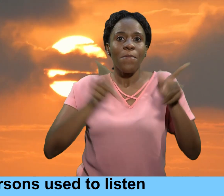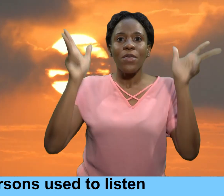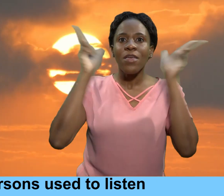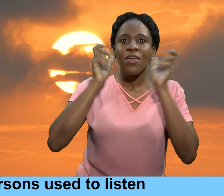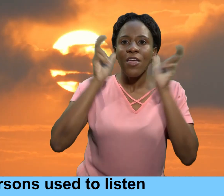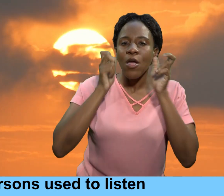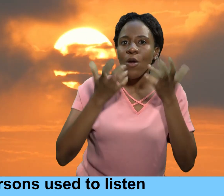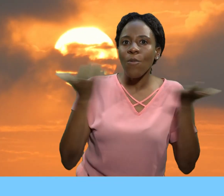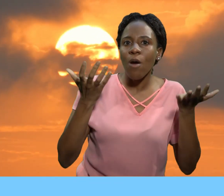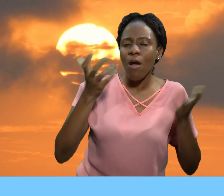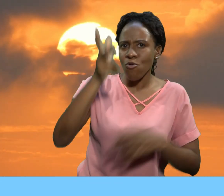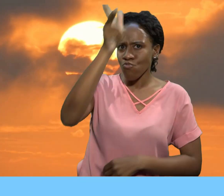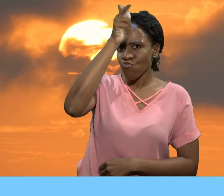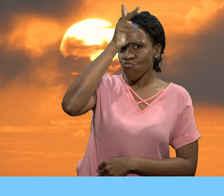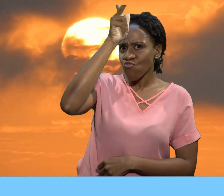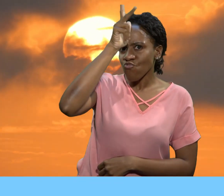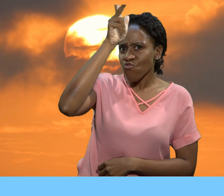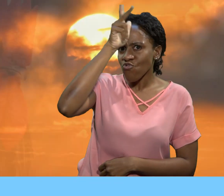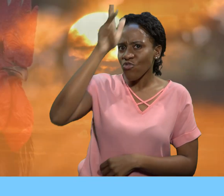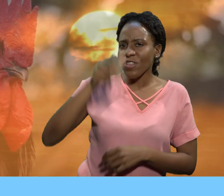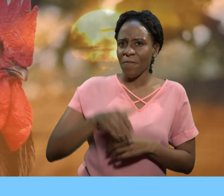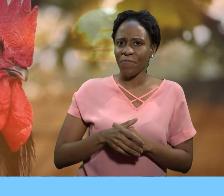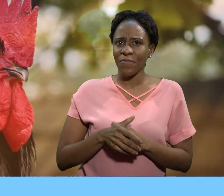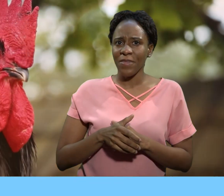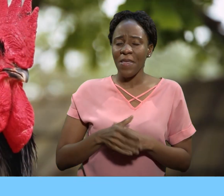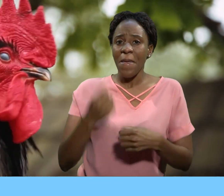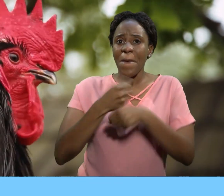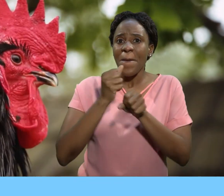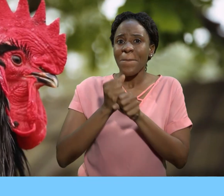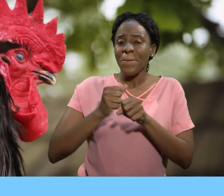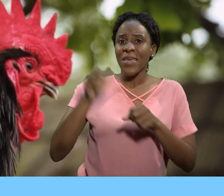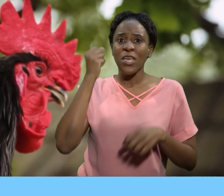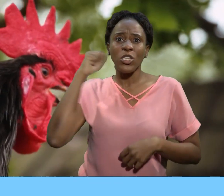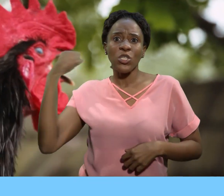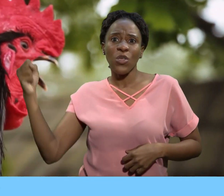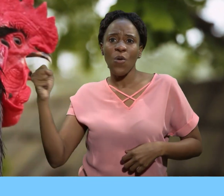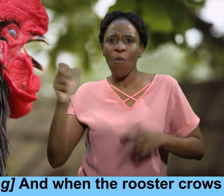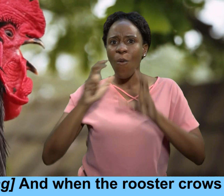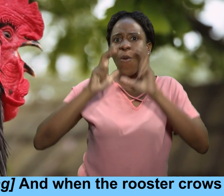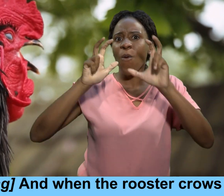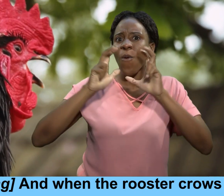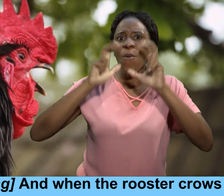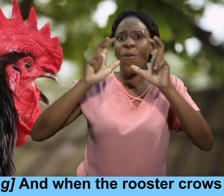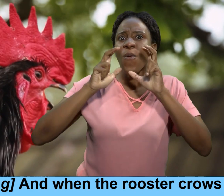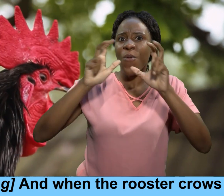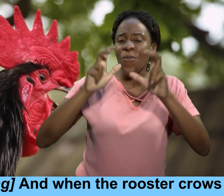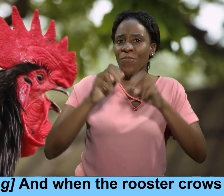Sometimes persons used to listen to the rooster, and when the rooster crows,